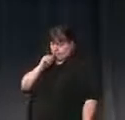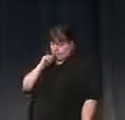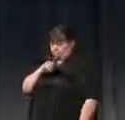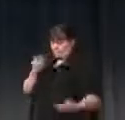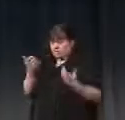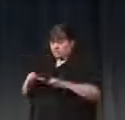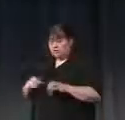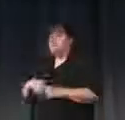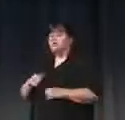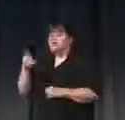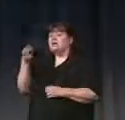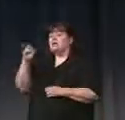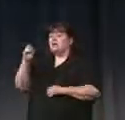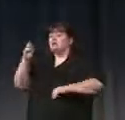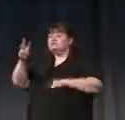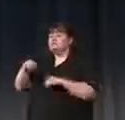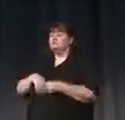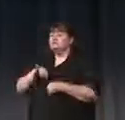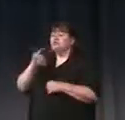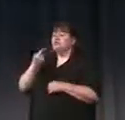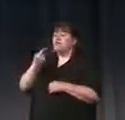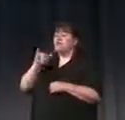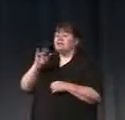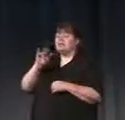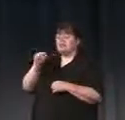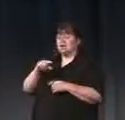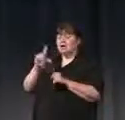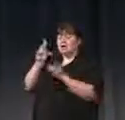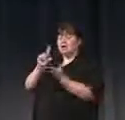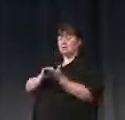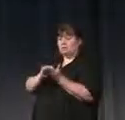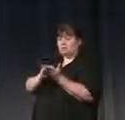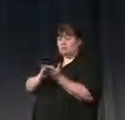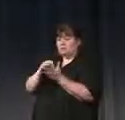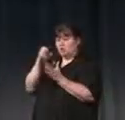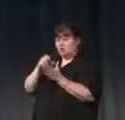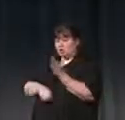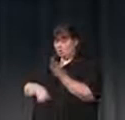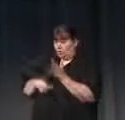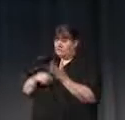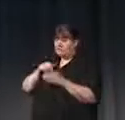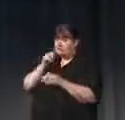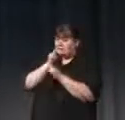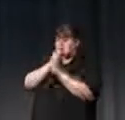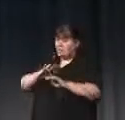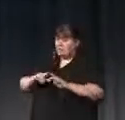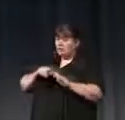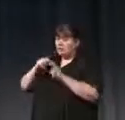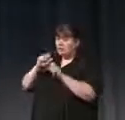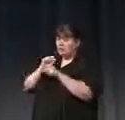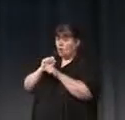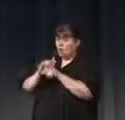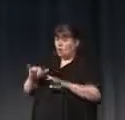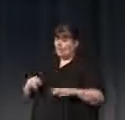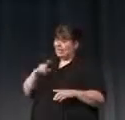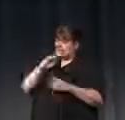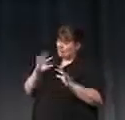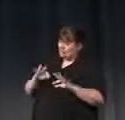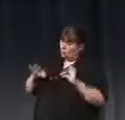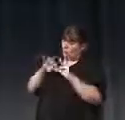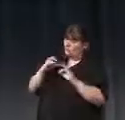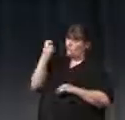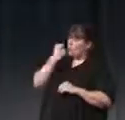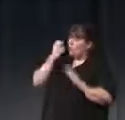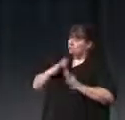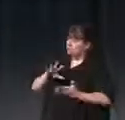In 1906, Alice Jennings published an article in The Silent Worker titled, "Is it beneficial to the deaf oralist to learn the sign language?"